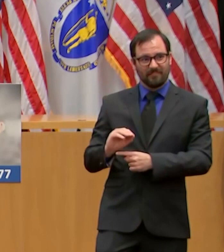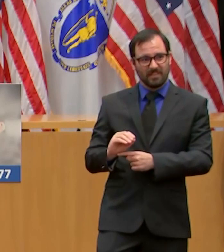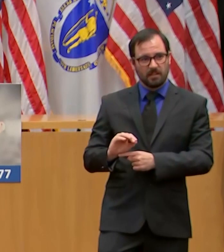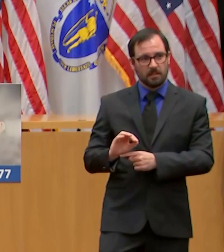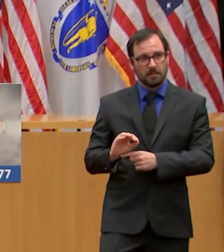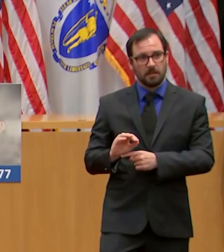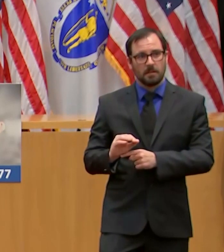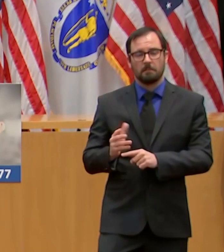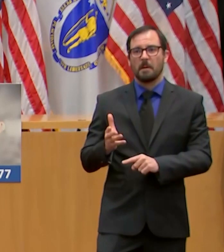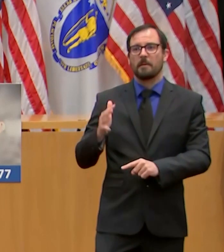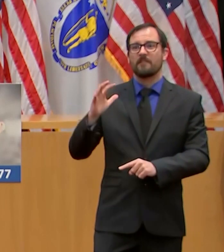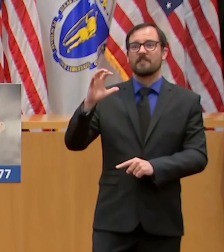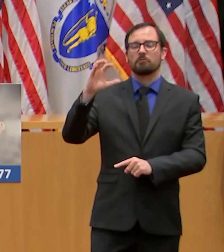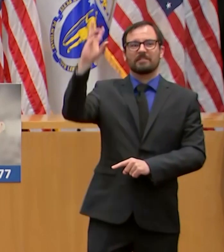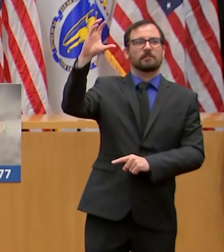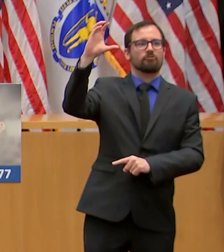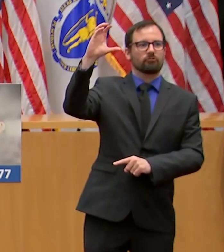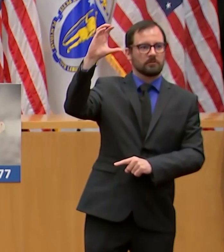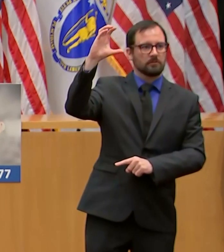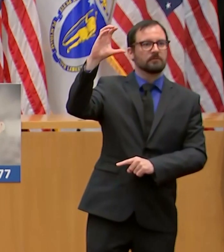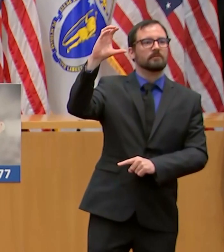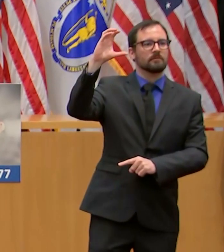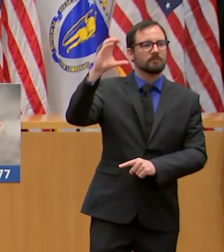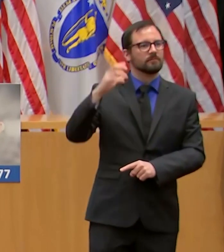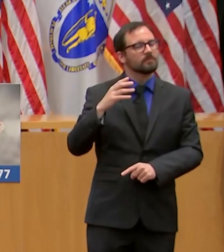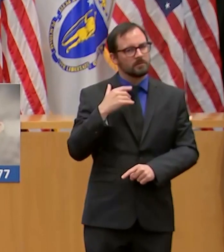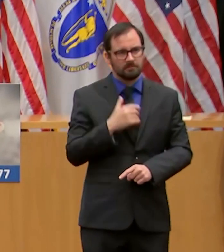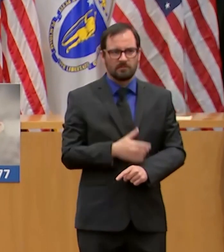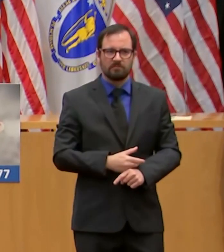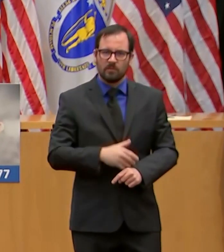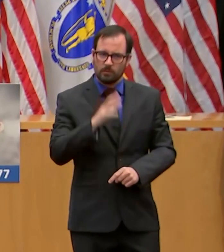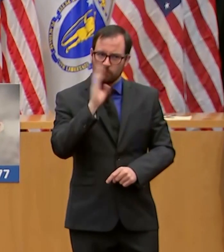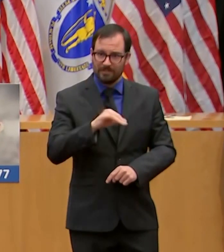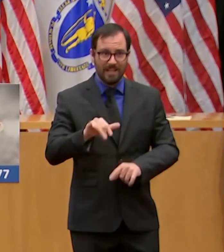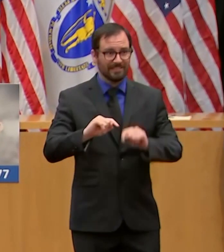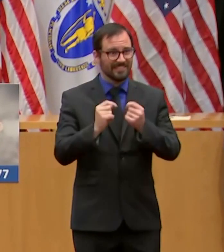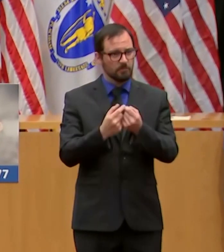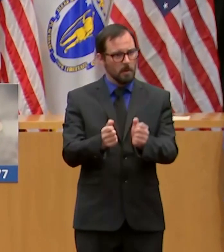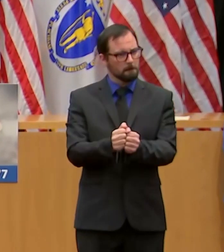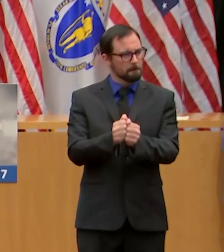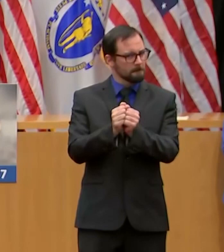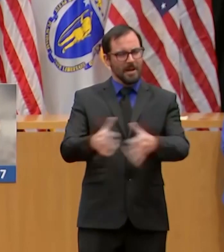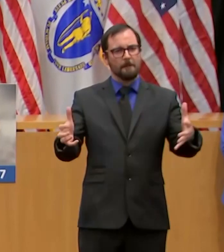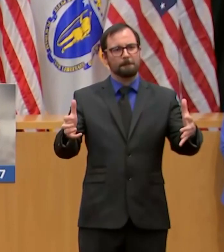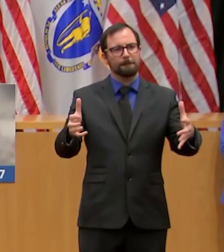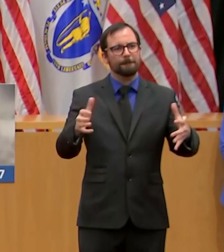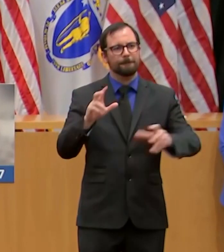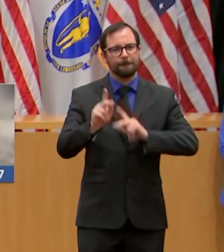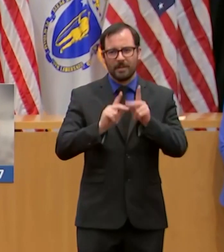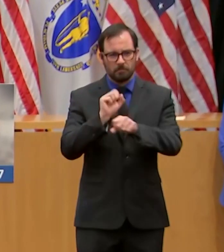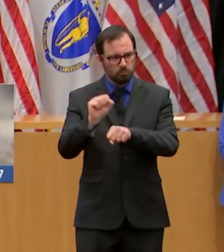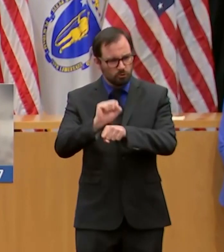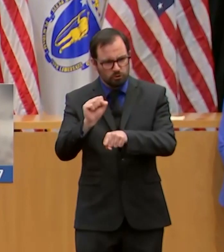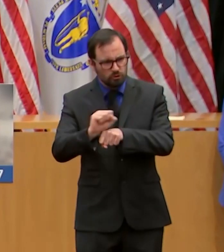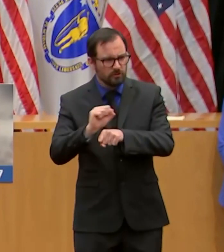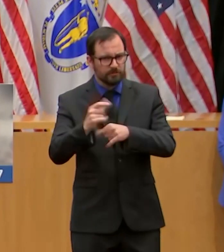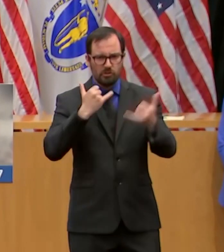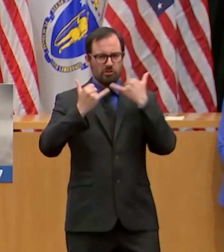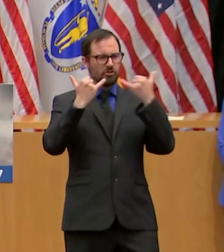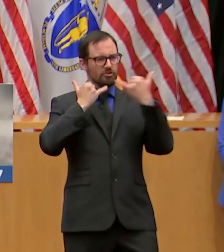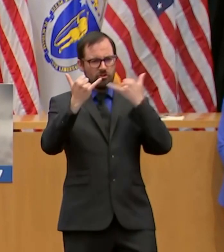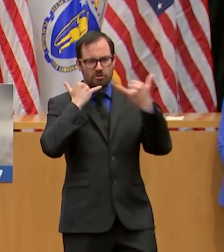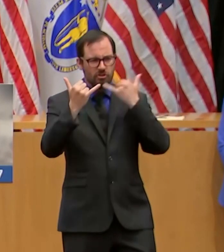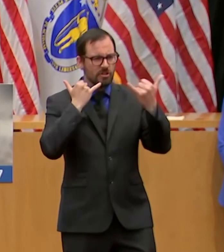today. And that team has made over 60,000 calls back to constituents to help them resolve their issues and get